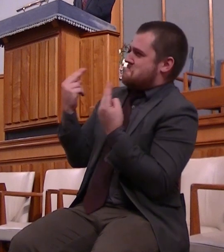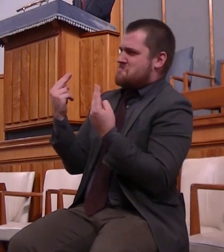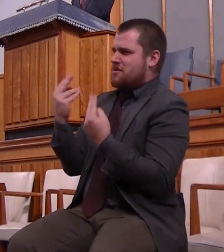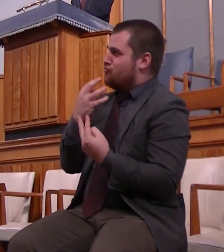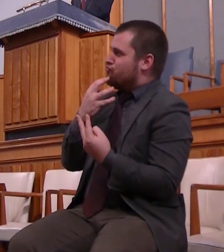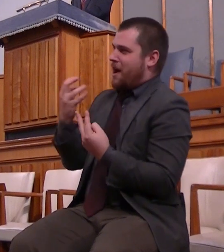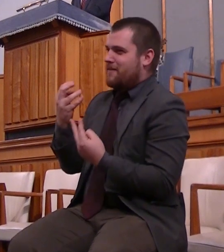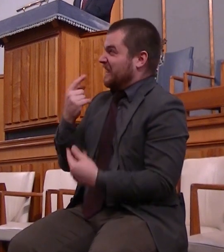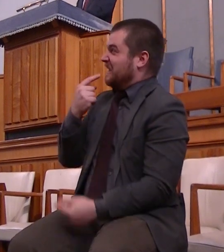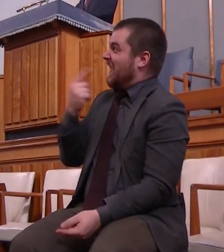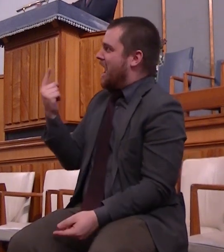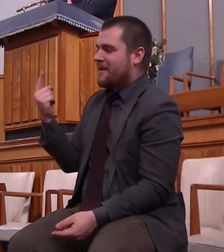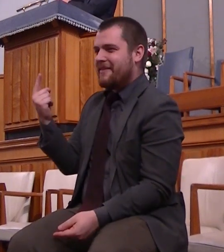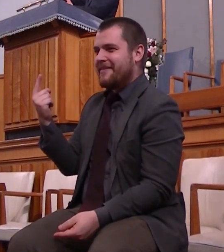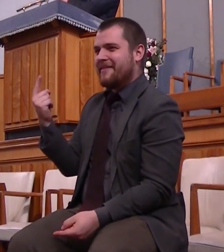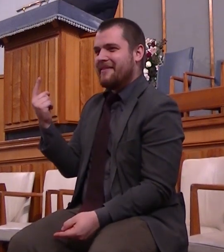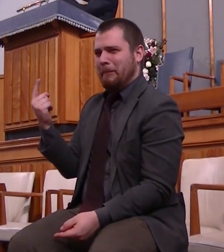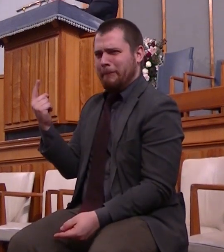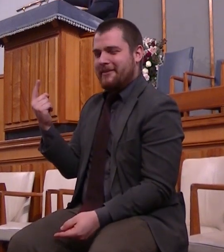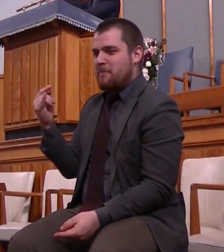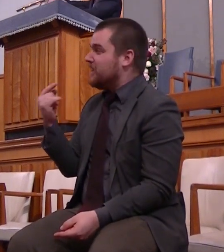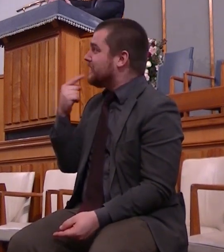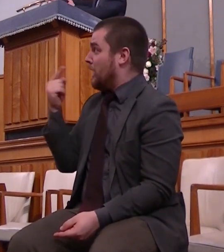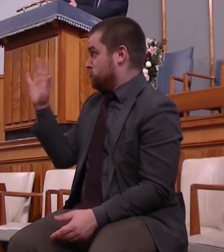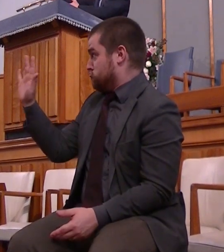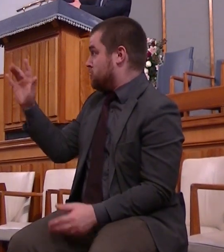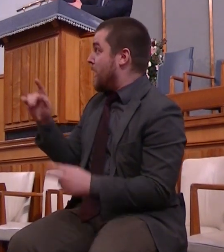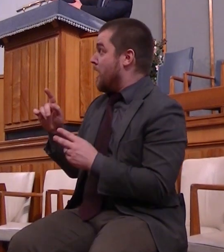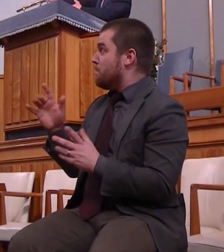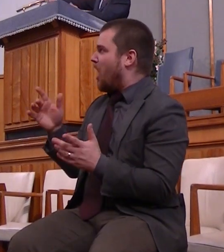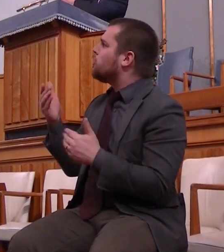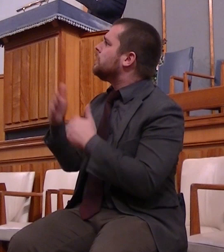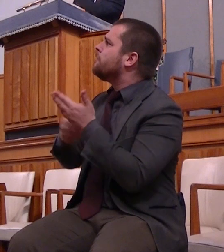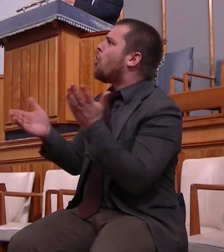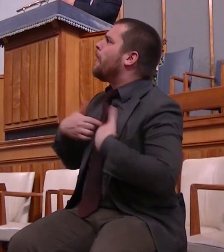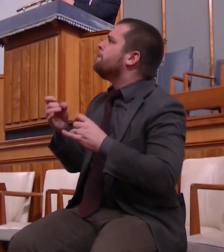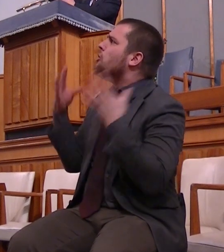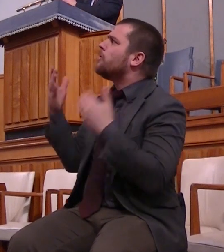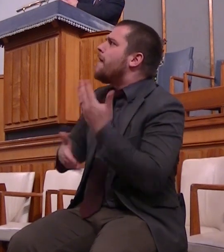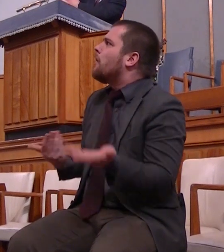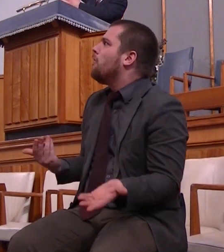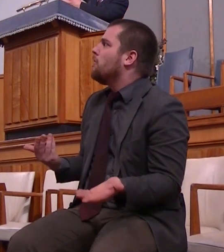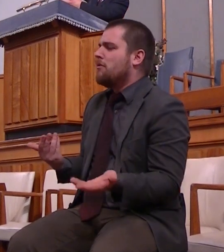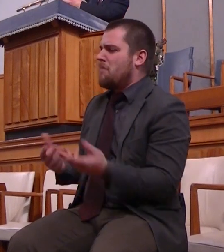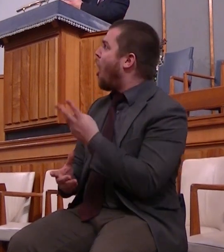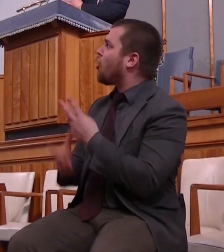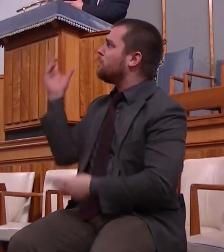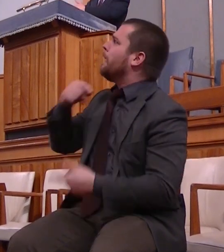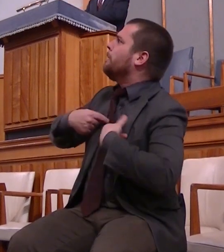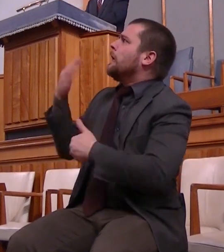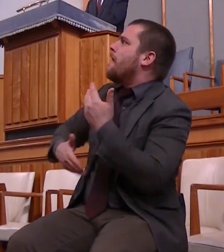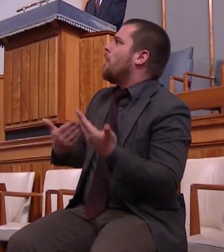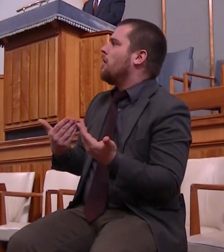power to say to God, oh, but if I had seen miracles, and if I had had the voice of God